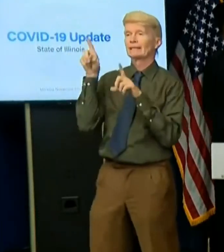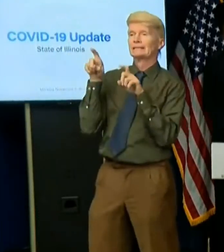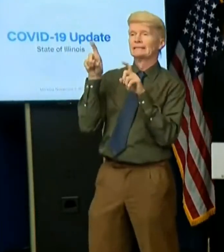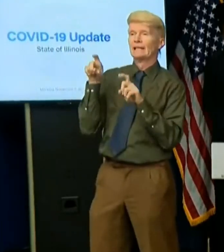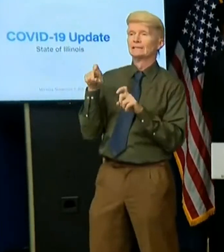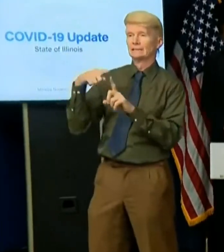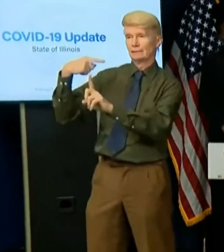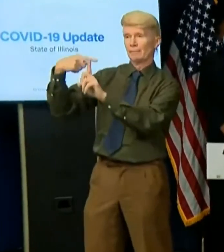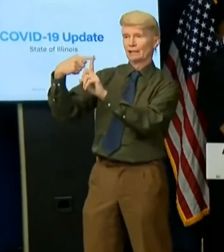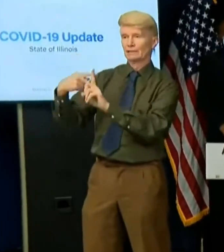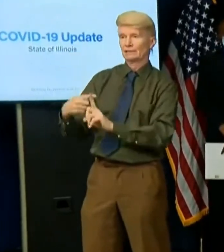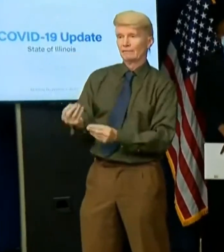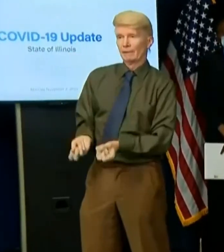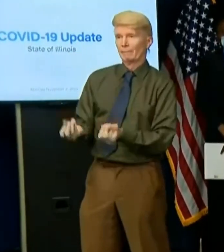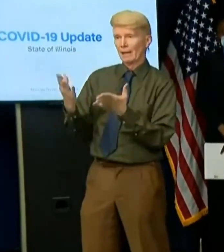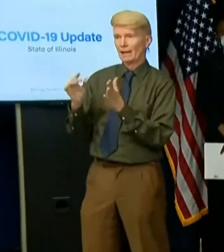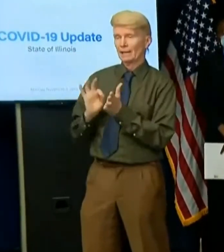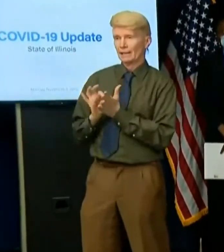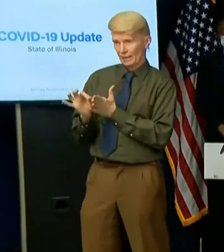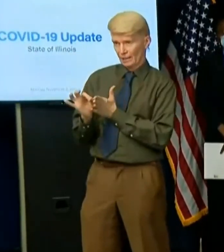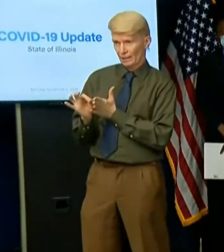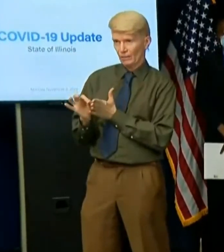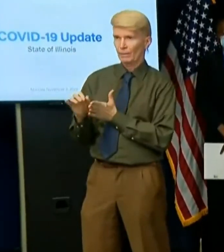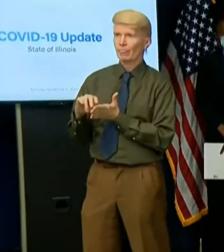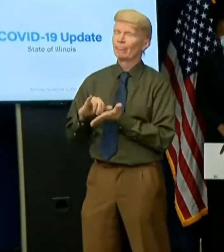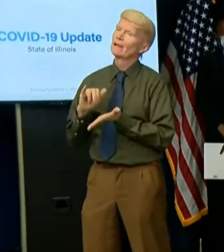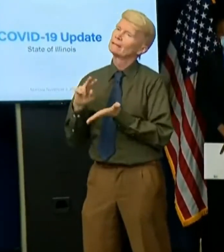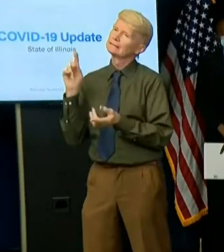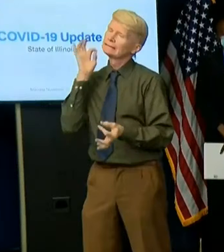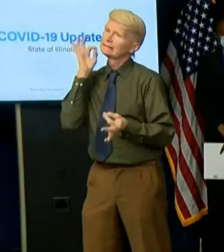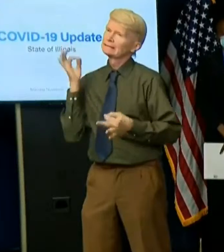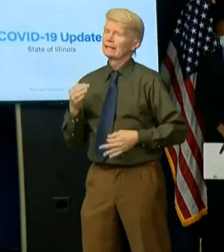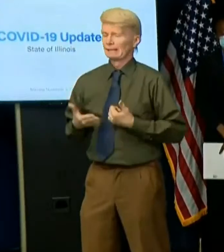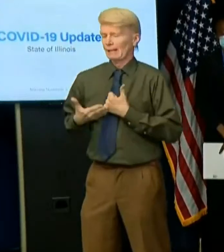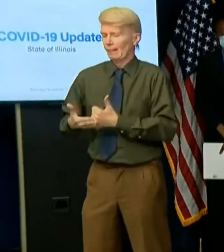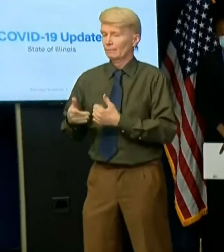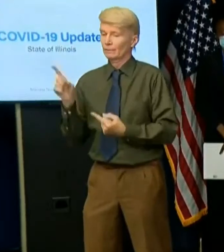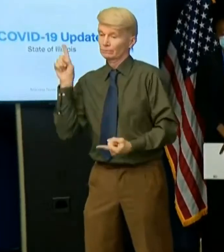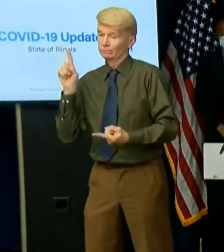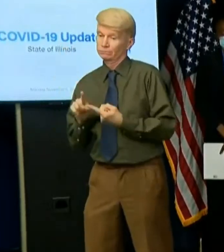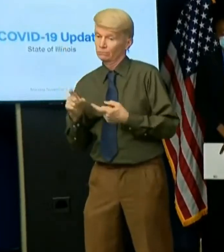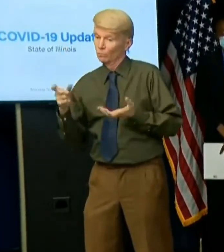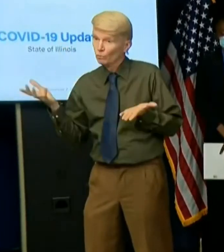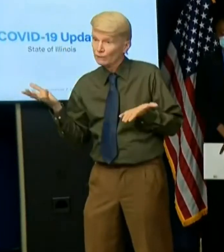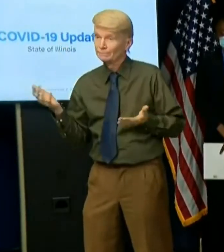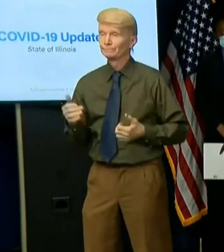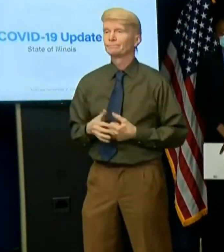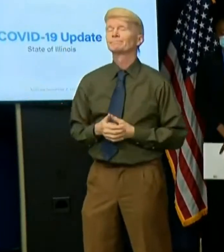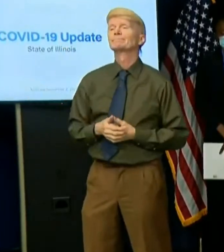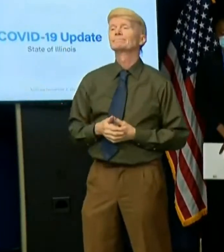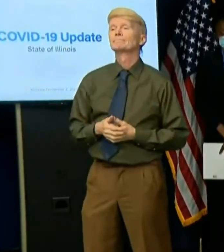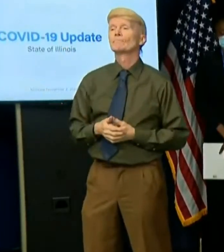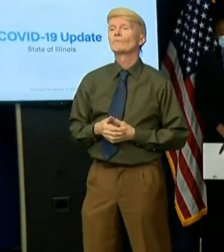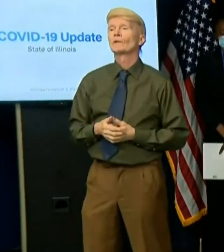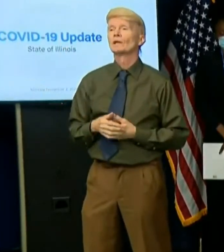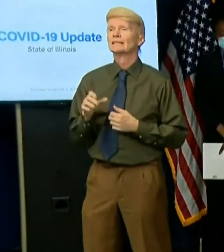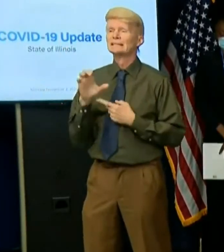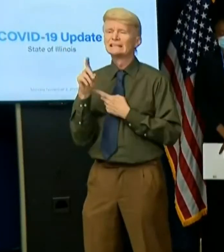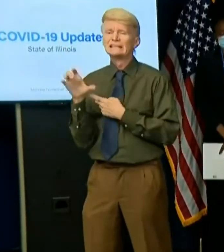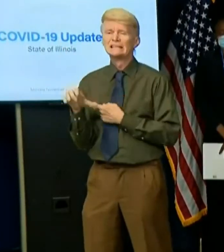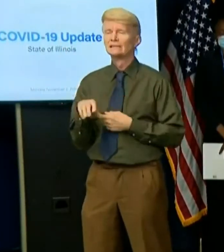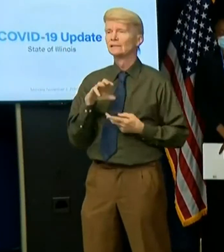is what we use to decide about mitigations, is the standard that's used by the CDC,